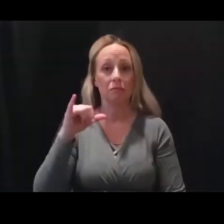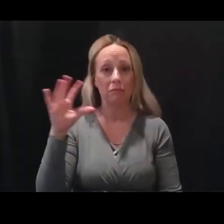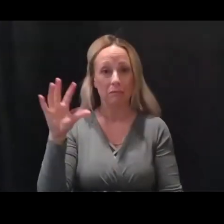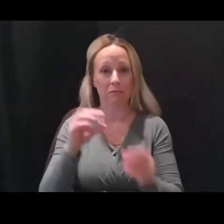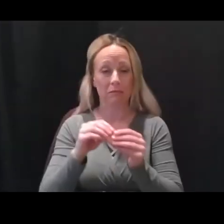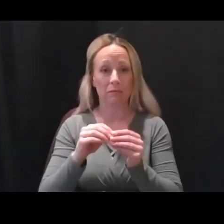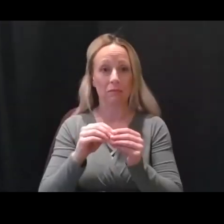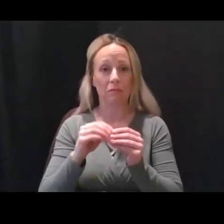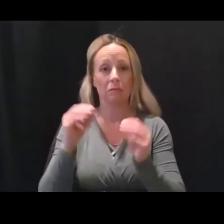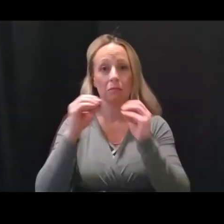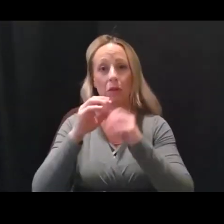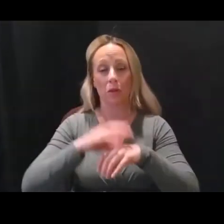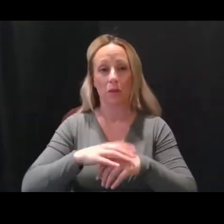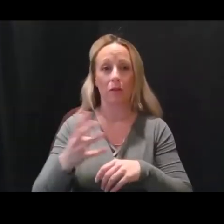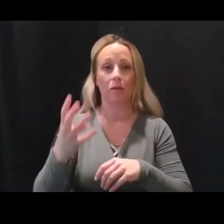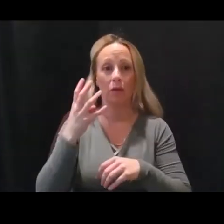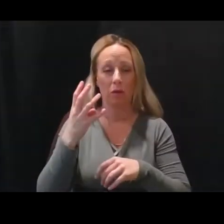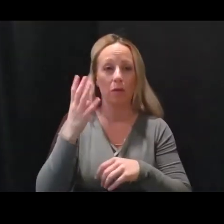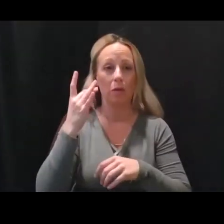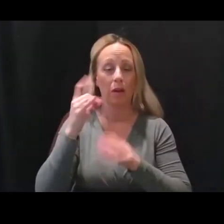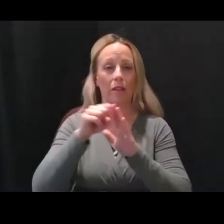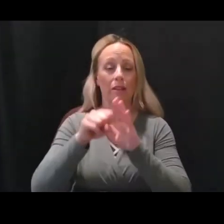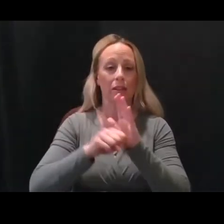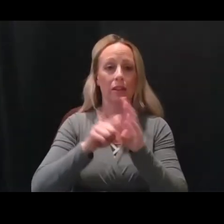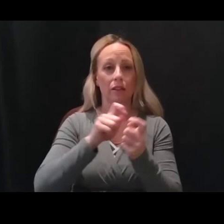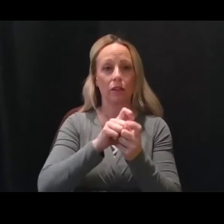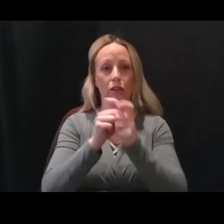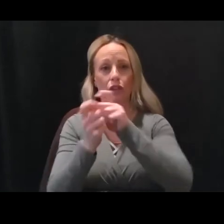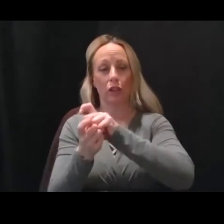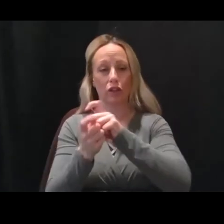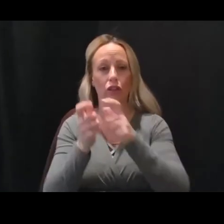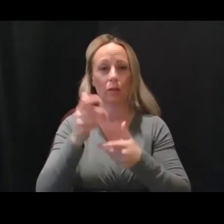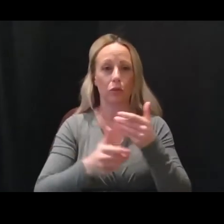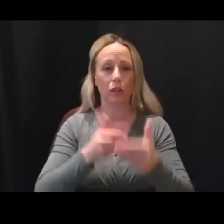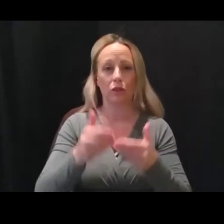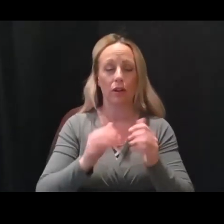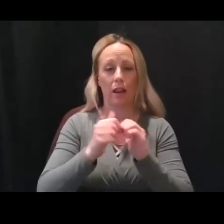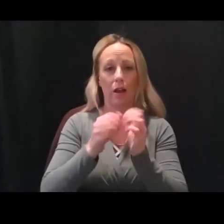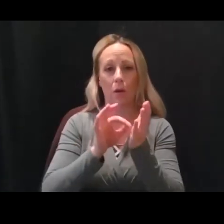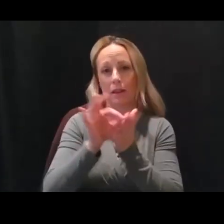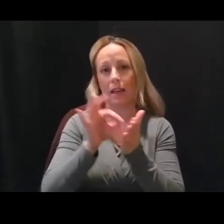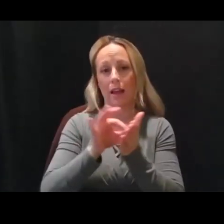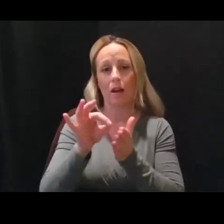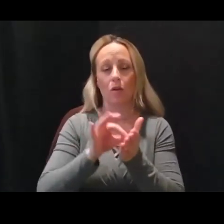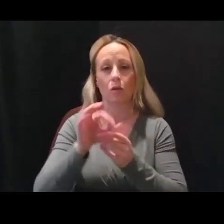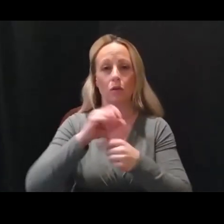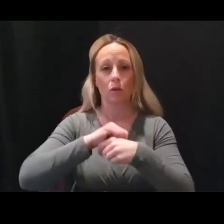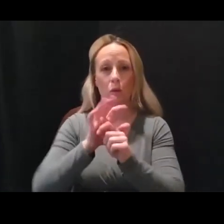by 4 due to the state's change in its procedure and how it counts COVID